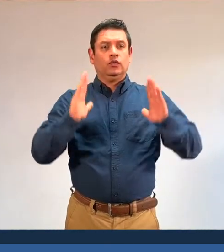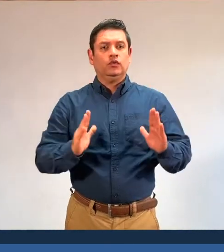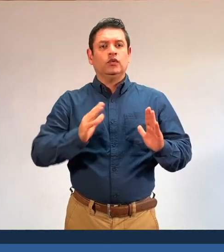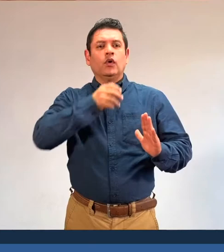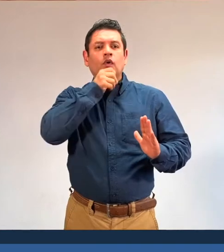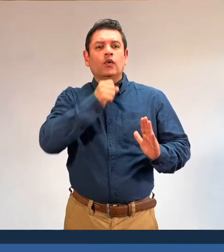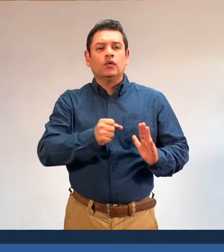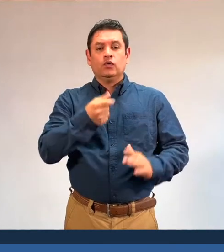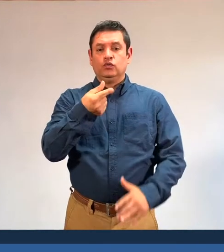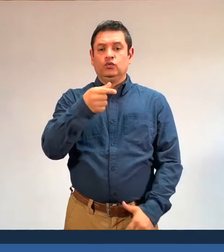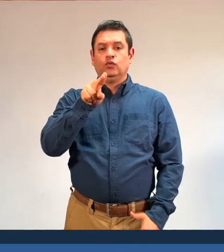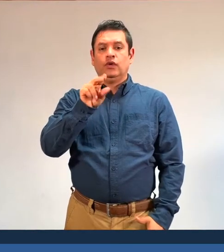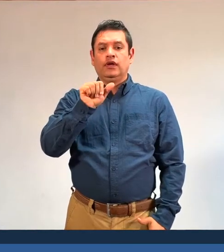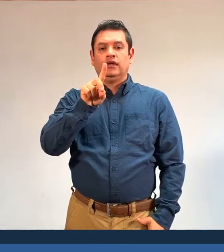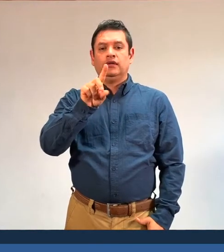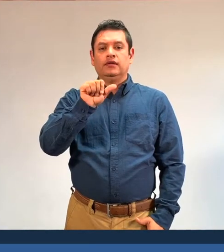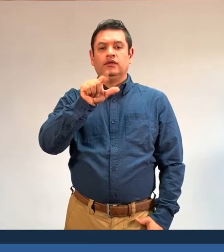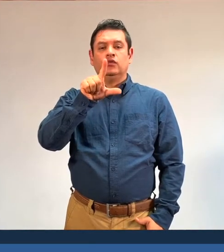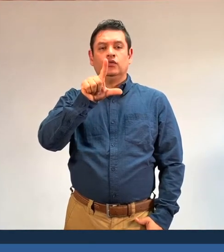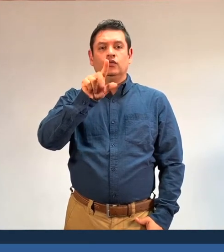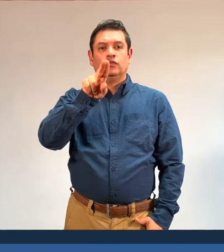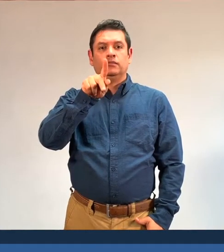Guadalupe farmhouse.